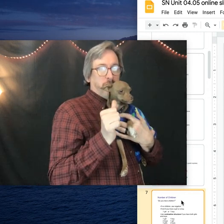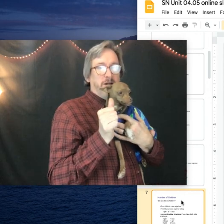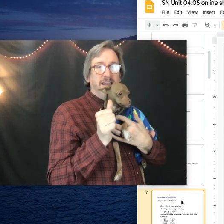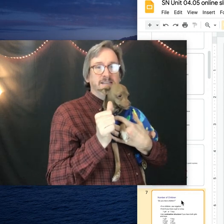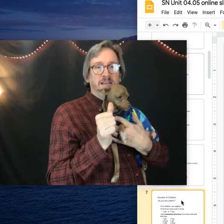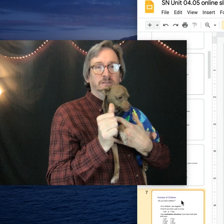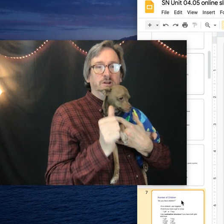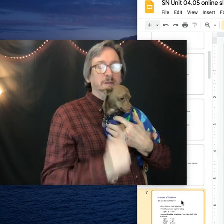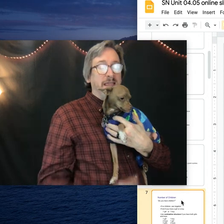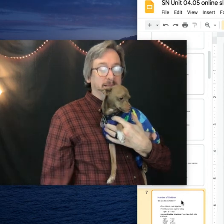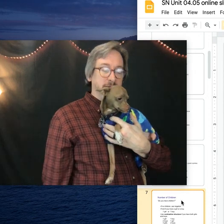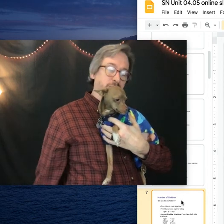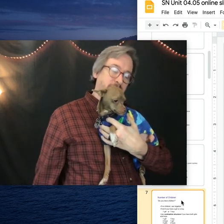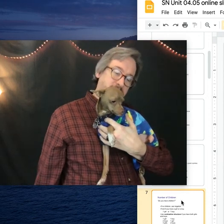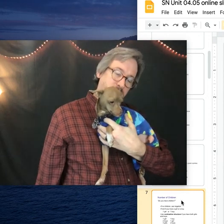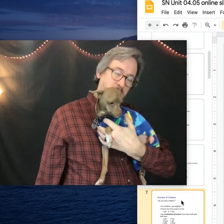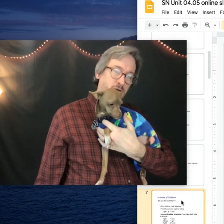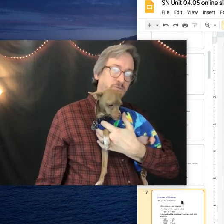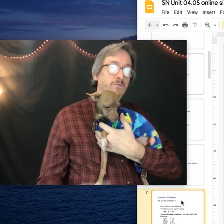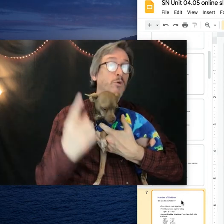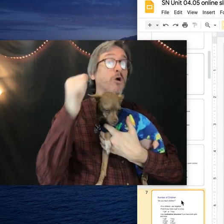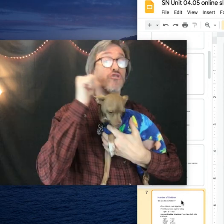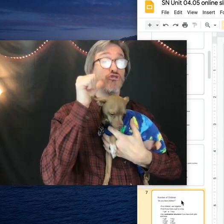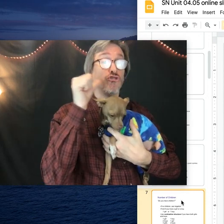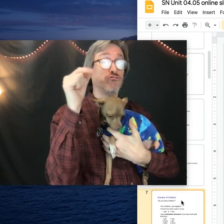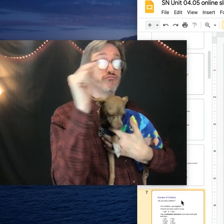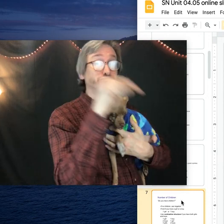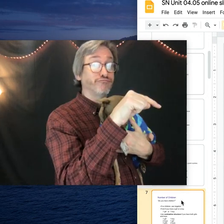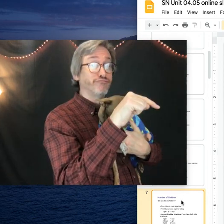I can't sign on your face if you're going to move.